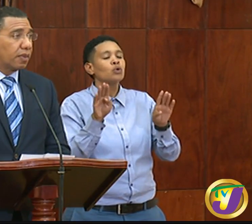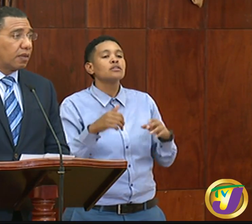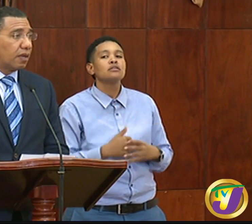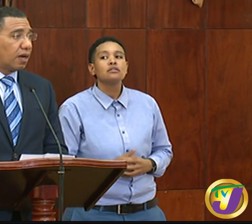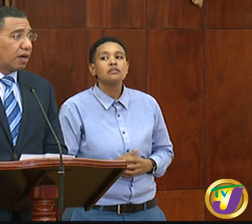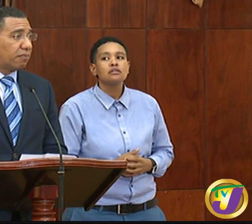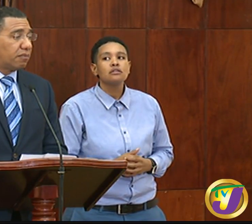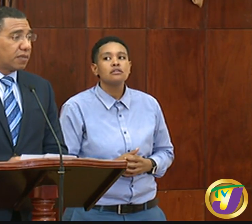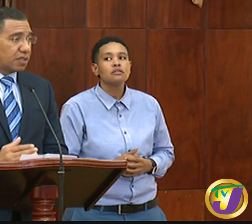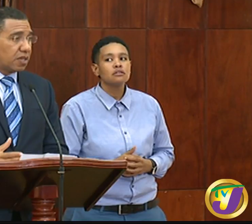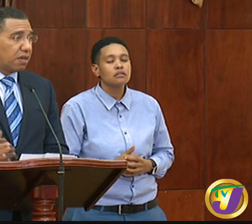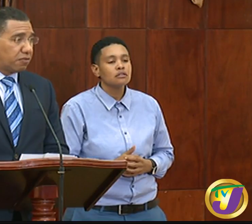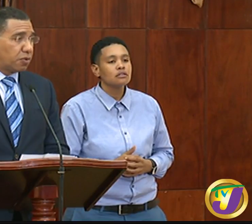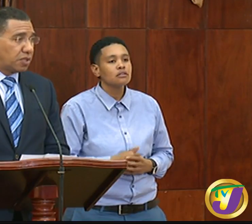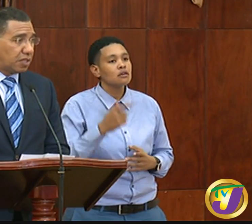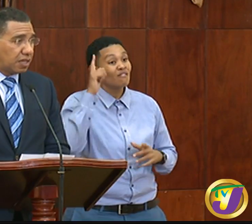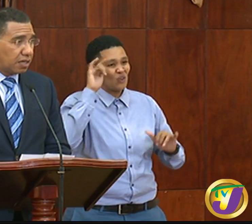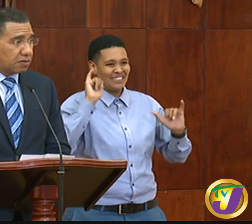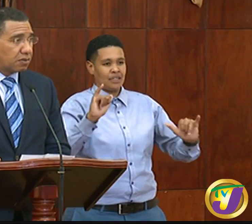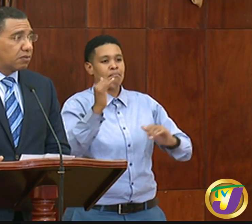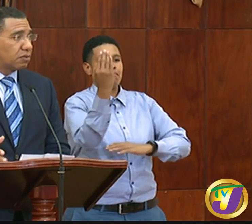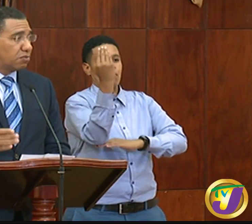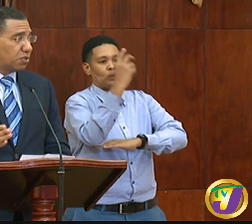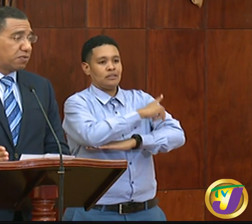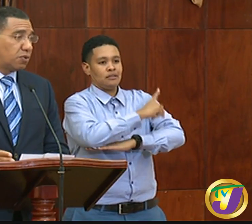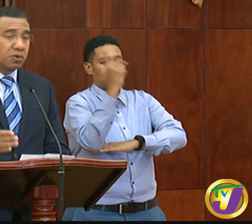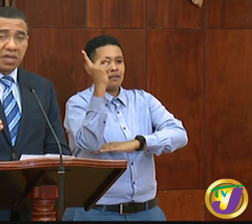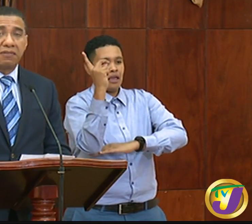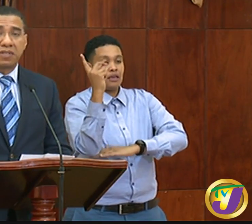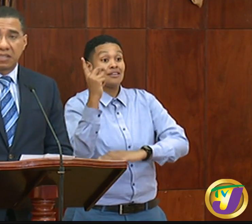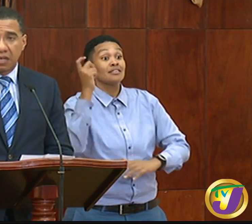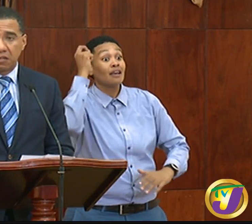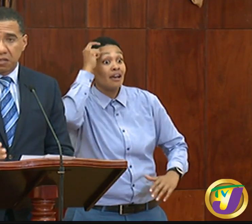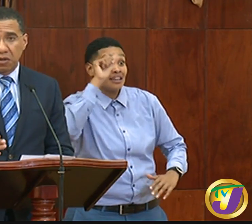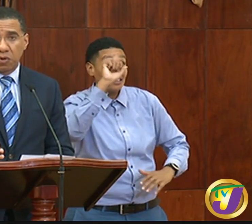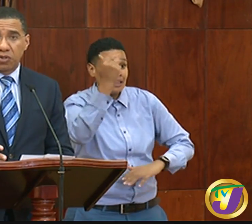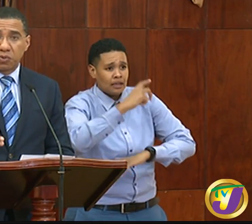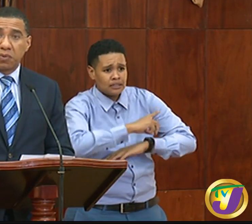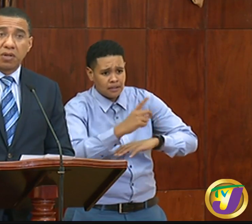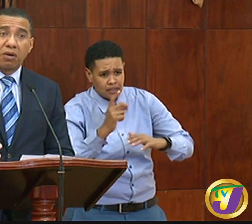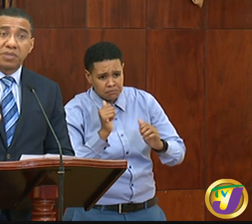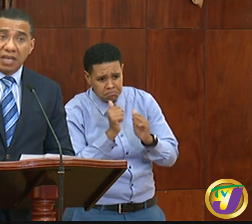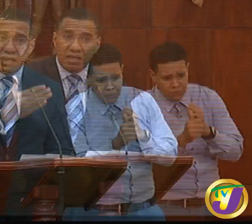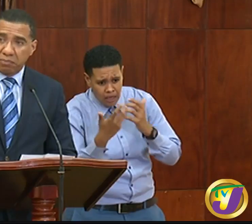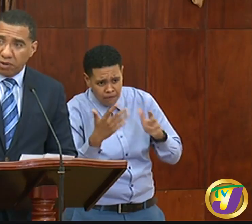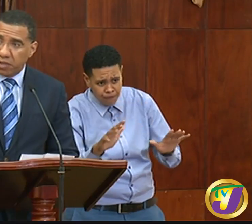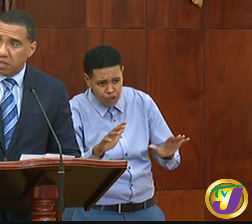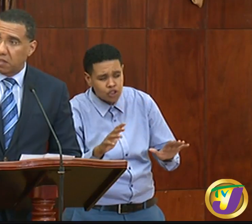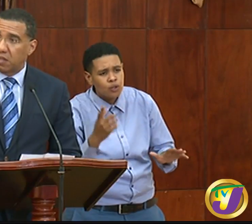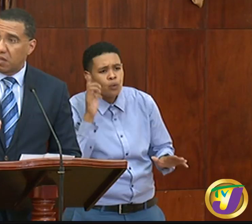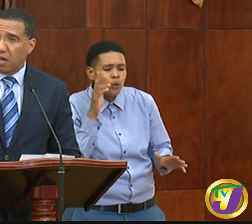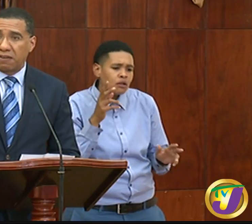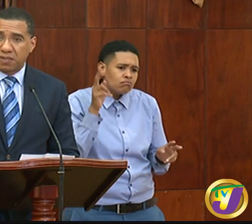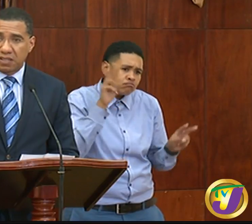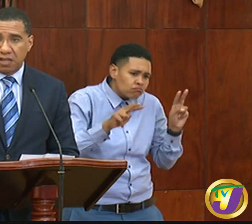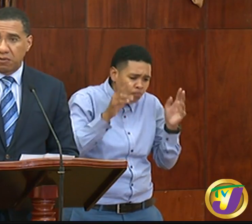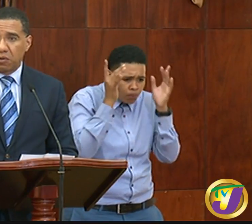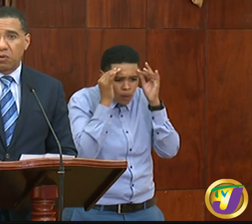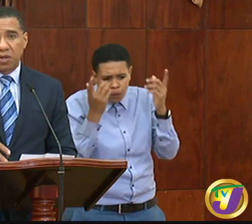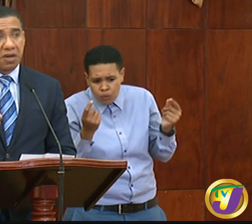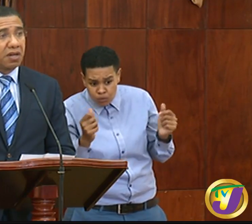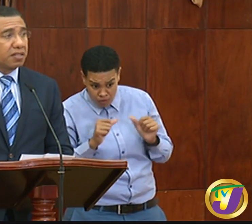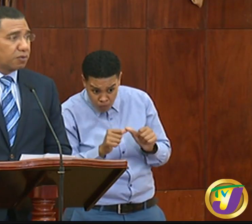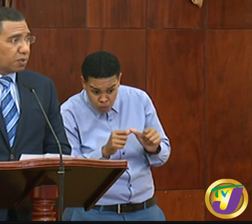for the same 14 days to be reviewed after 10. In other words, we will update the public after